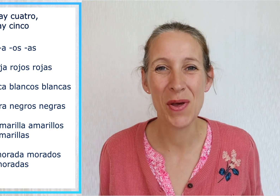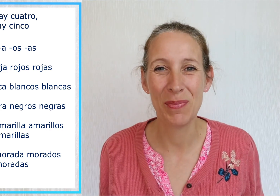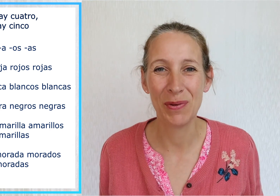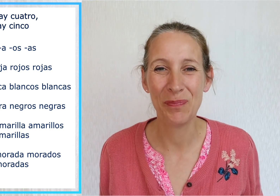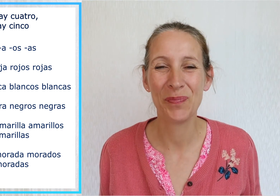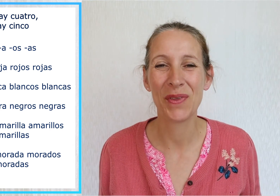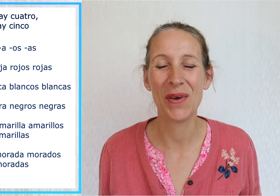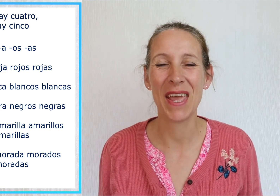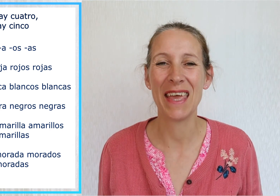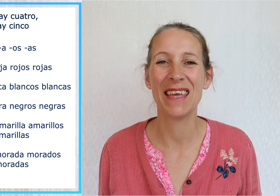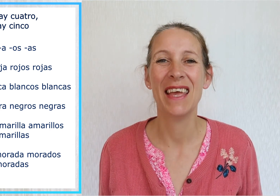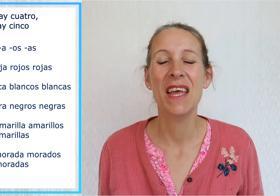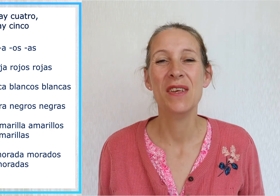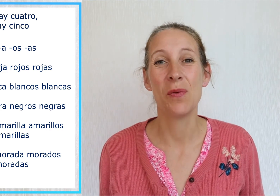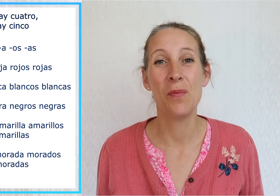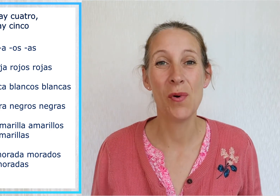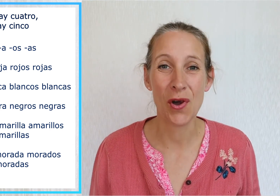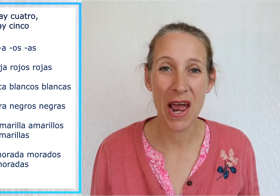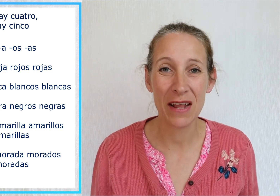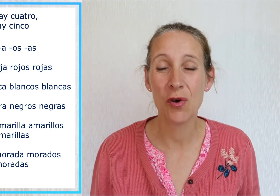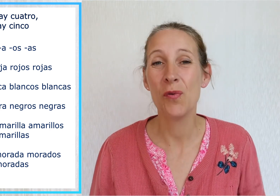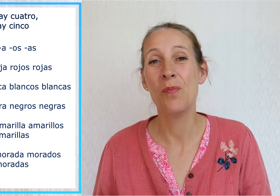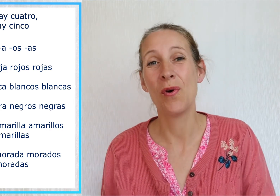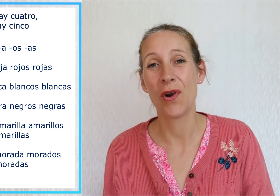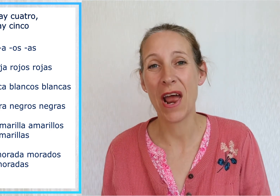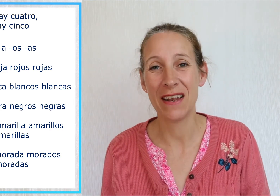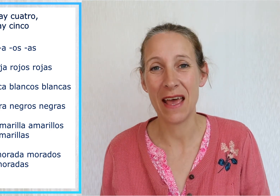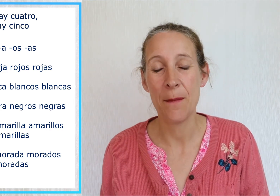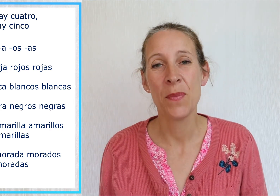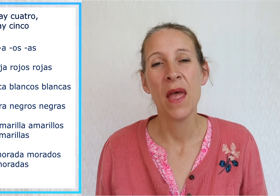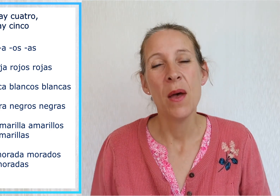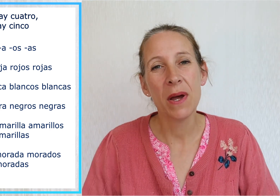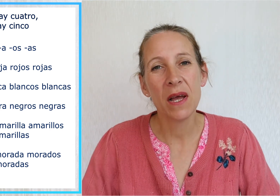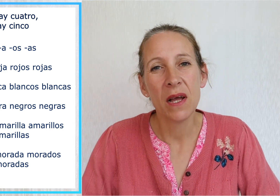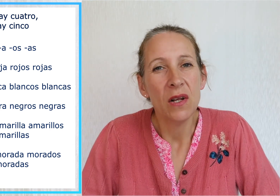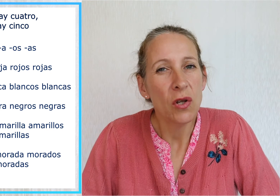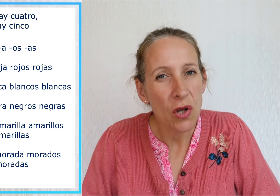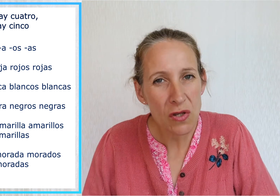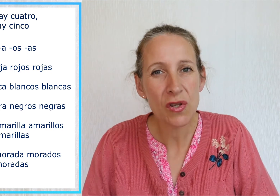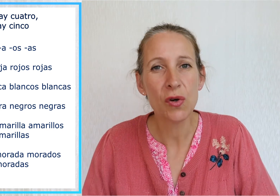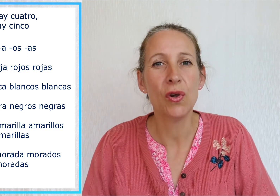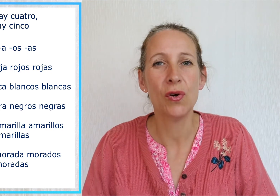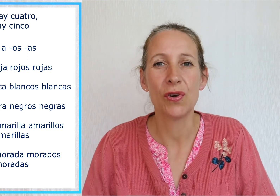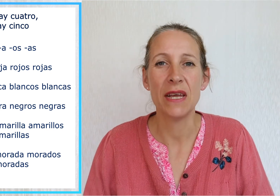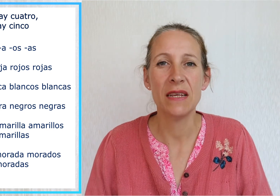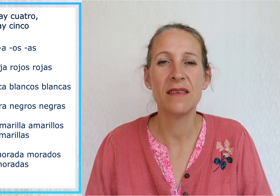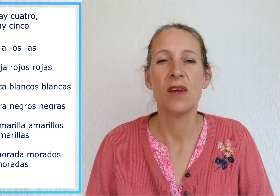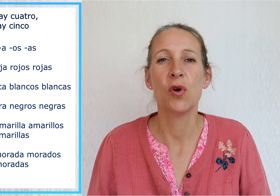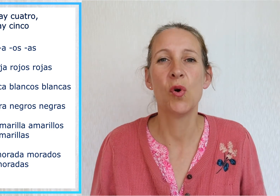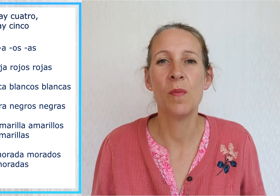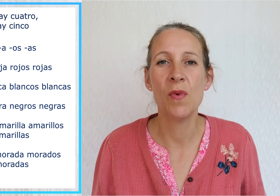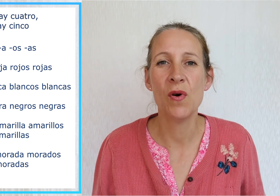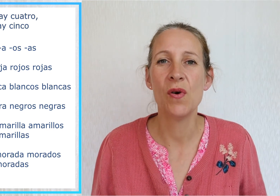Purple. Okay. So morado, morada. But los colores